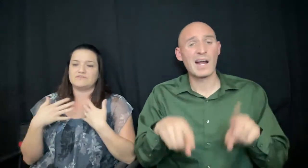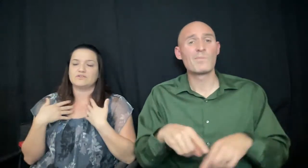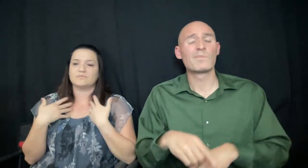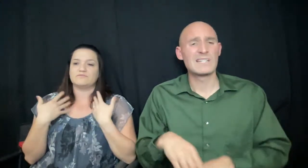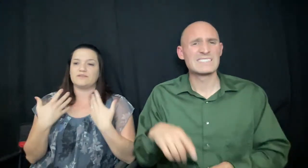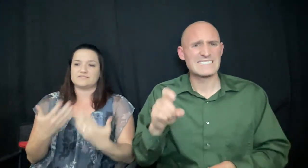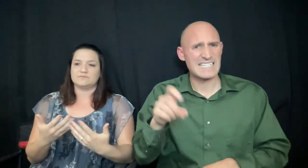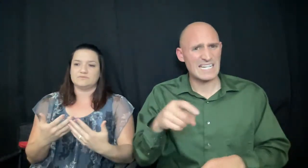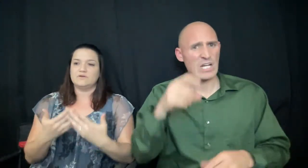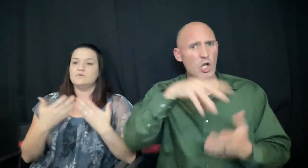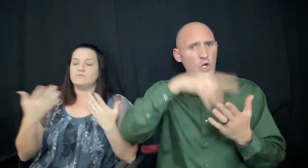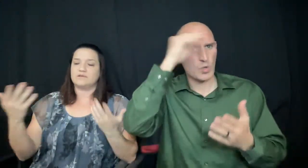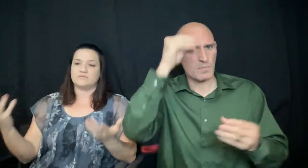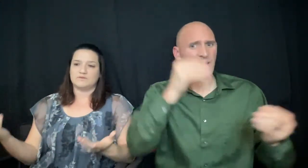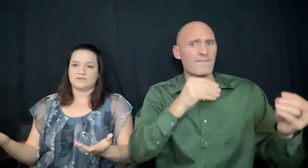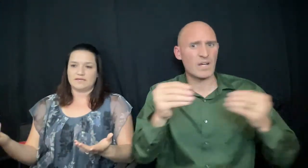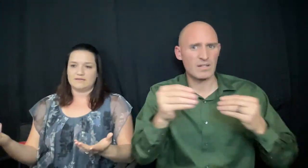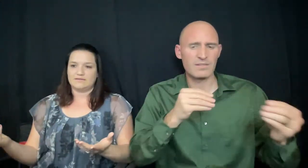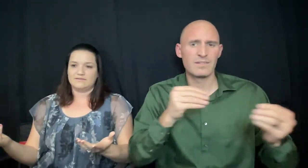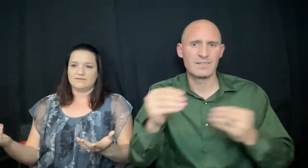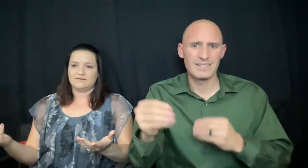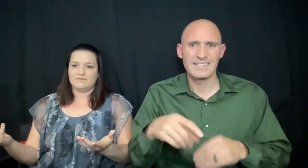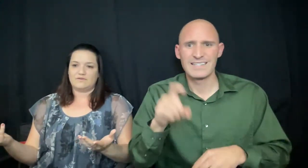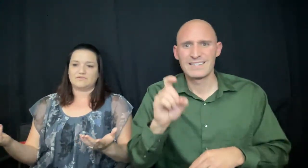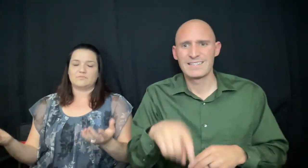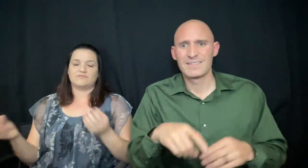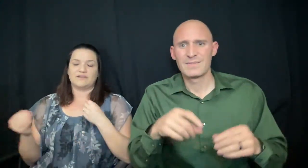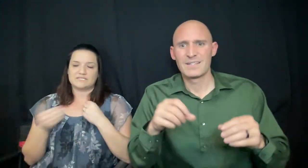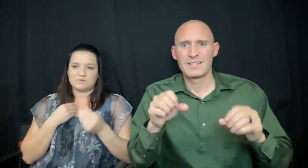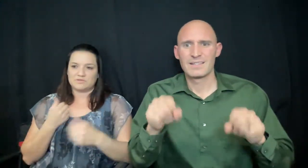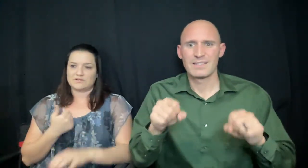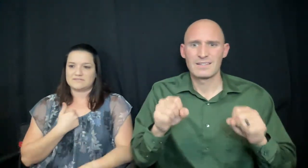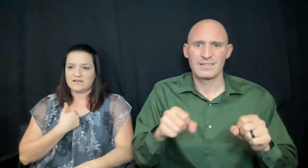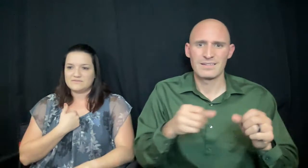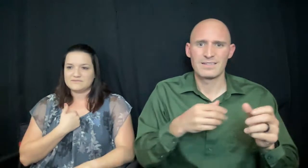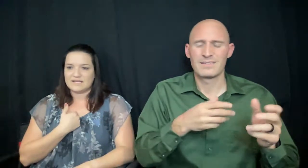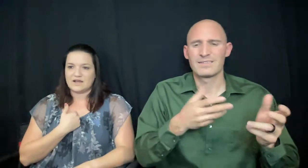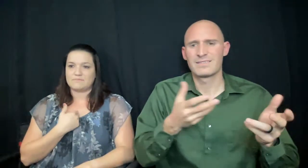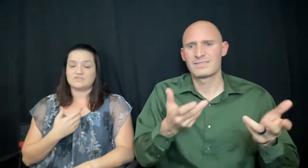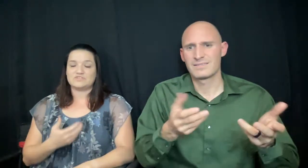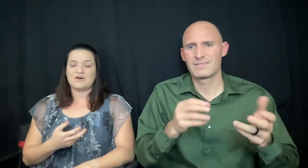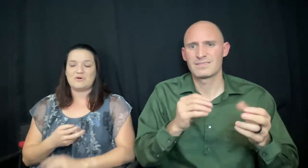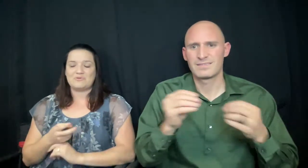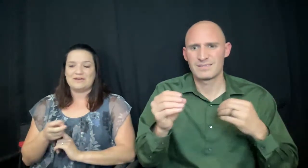learn to be flexible when we communicate. We have to learn to be flexible with ourselves and not be so